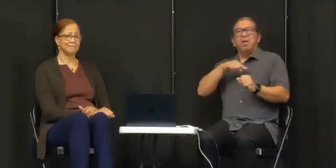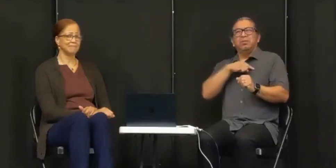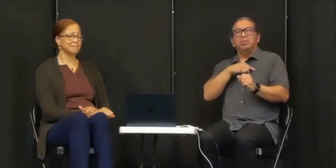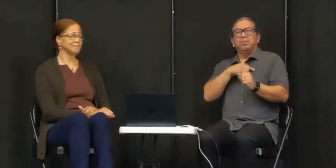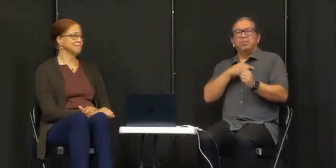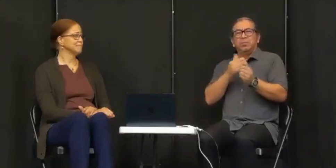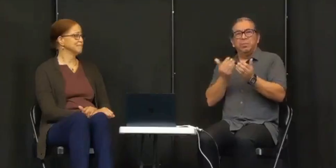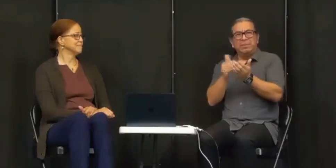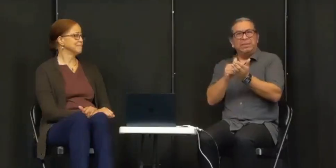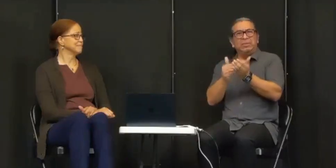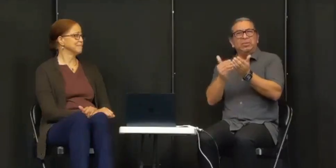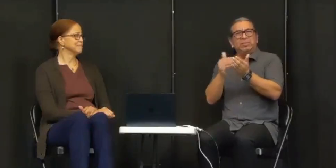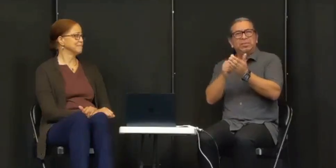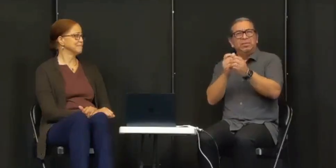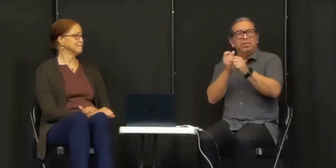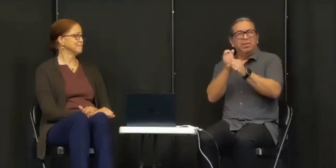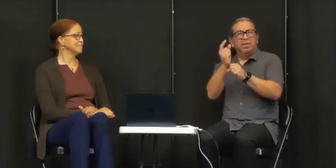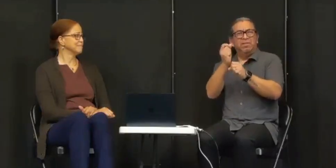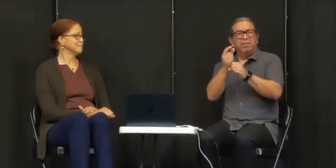important.